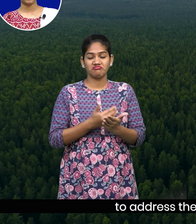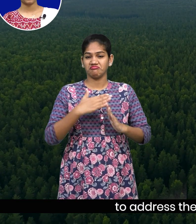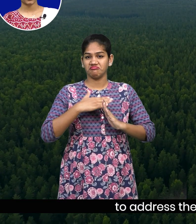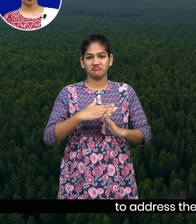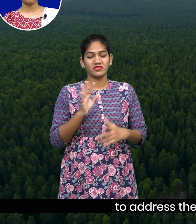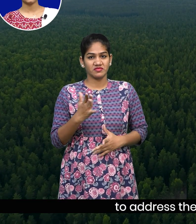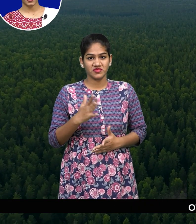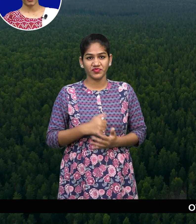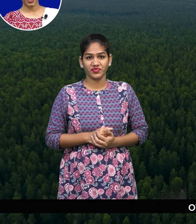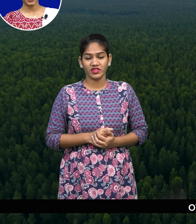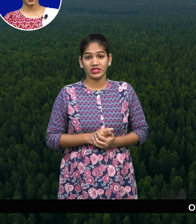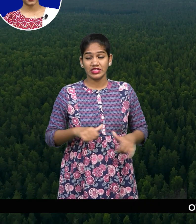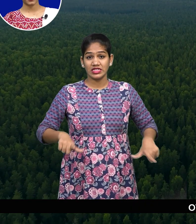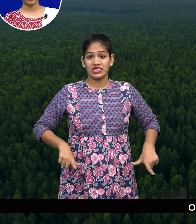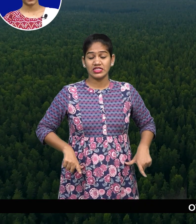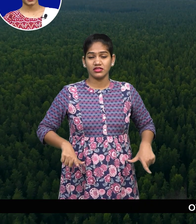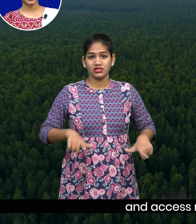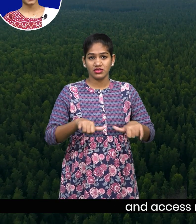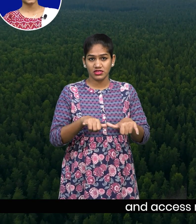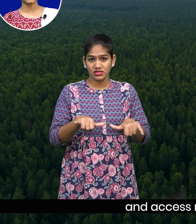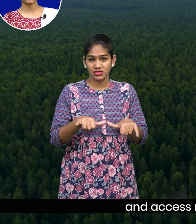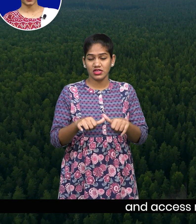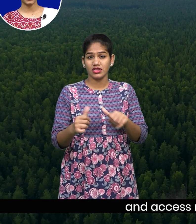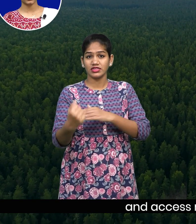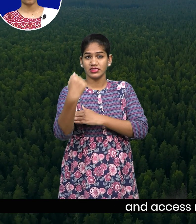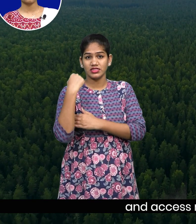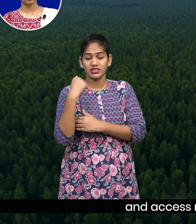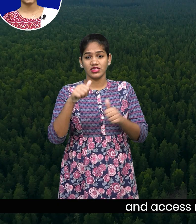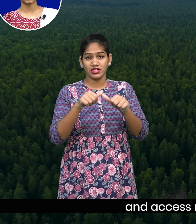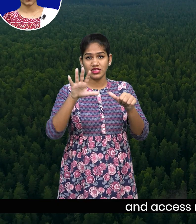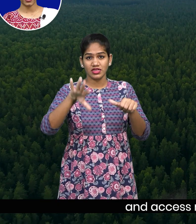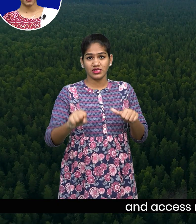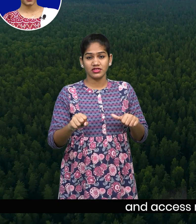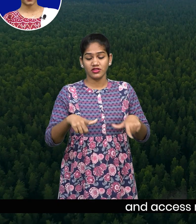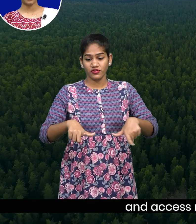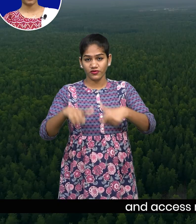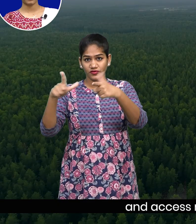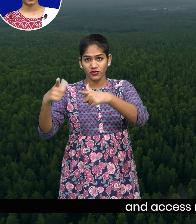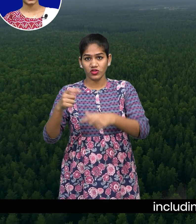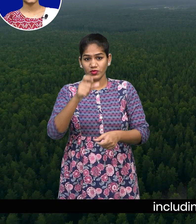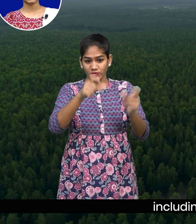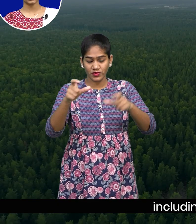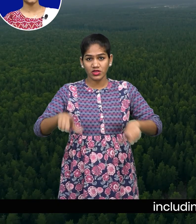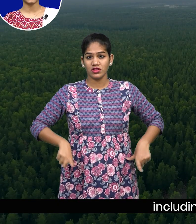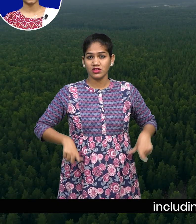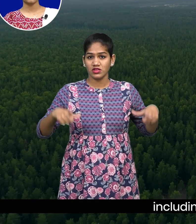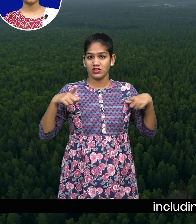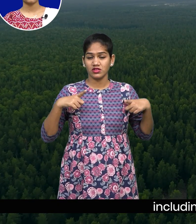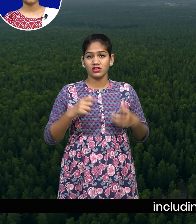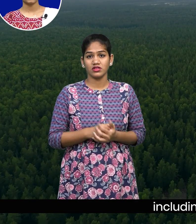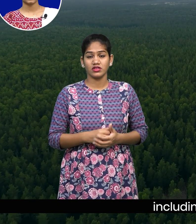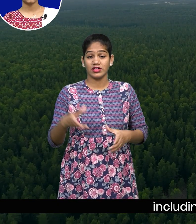insecurity of land rights and access rights of forest dwellers,